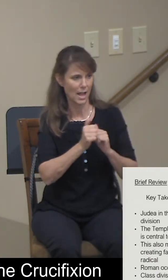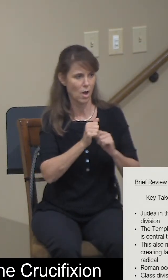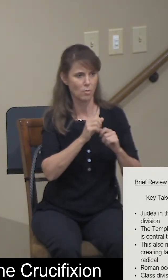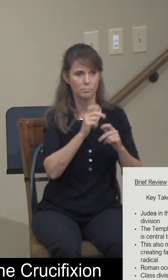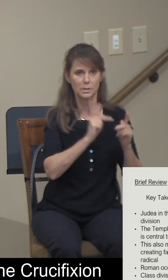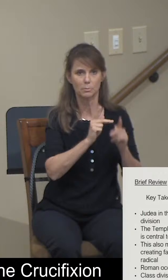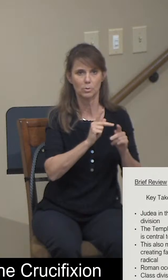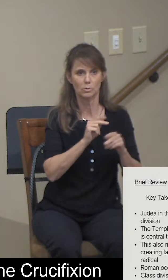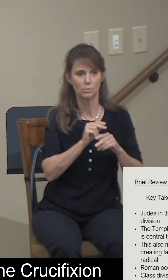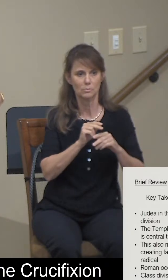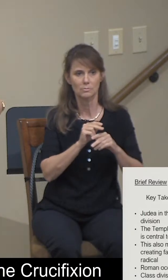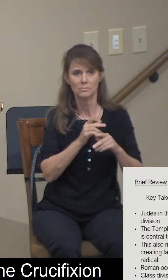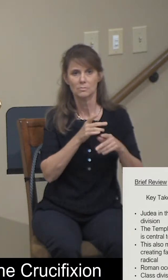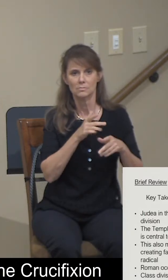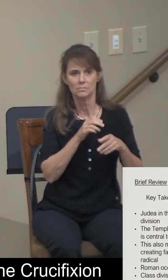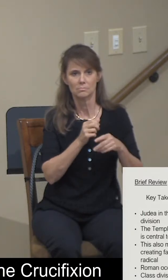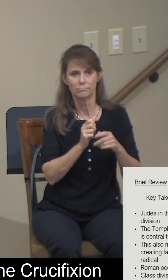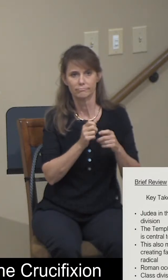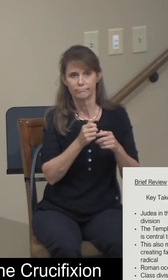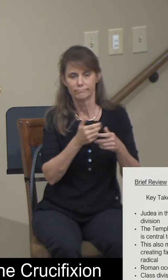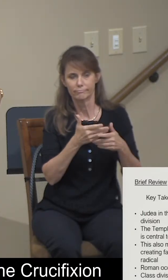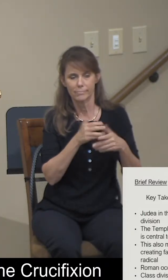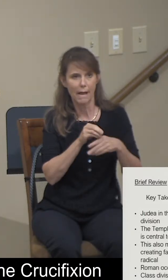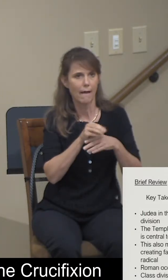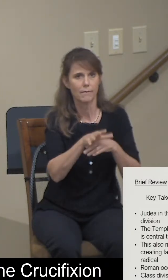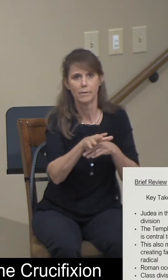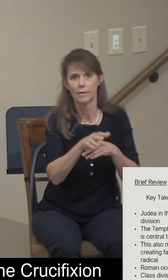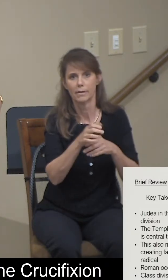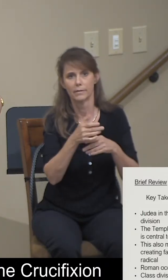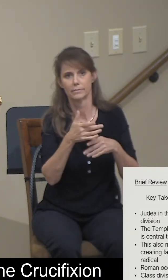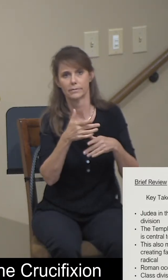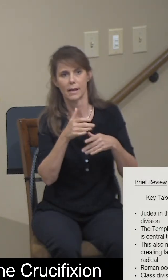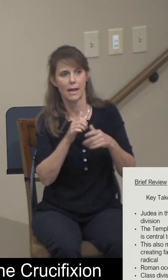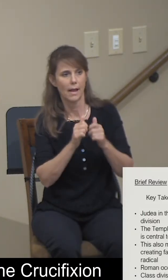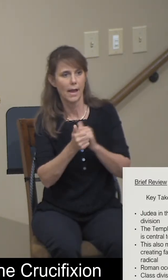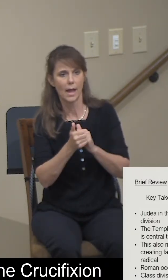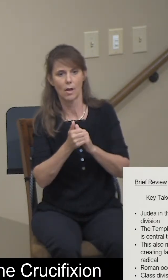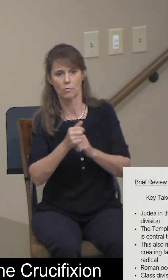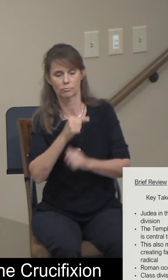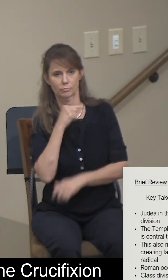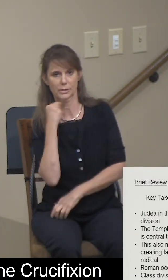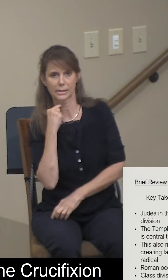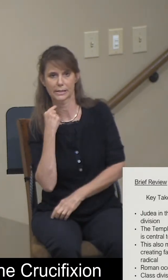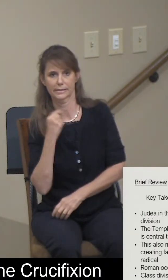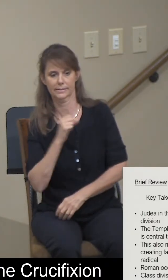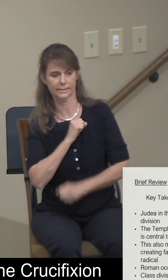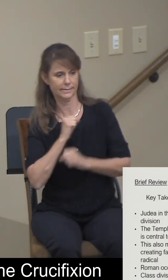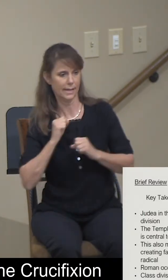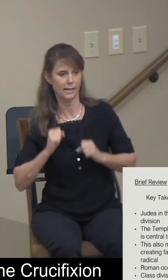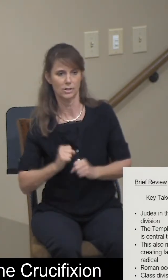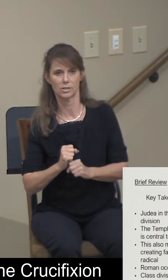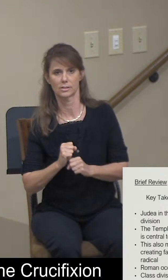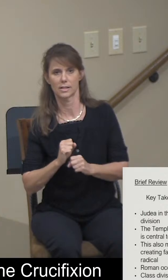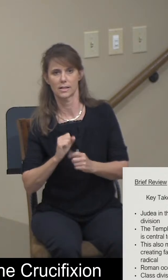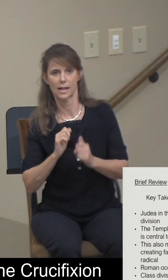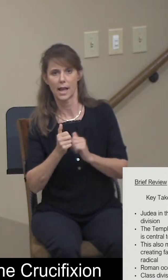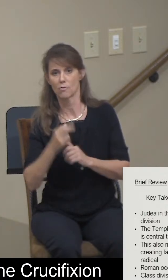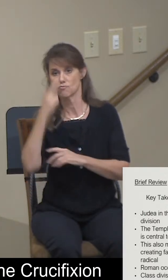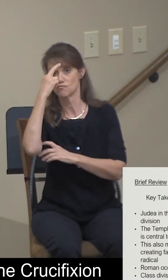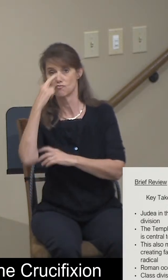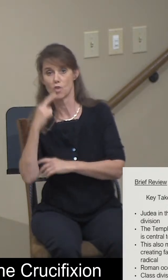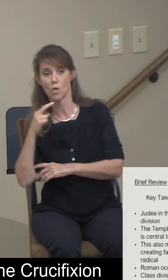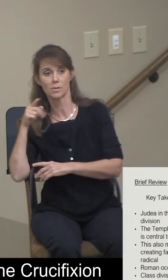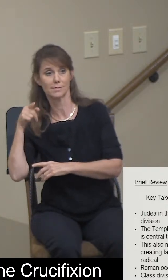him, shaping the way the priest and the Sadducees and others are trying to maintain balance, shaping the way in which the Romans are trying